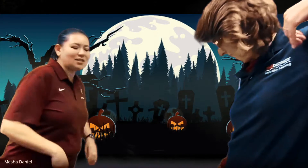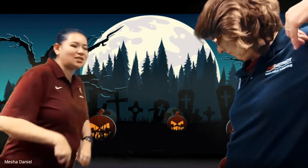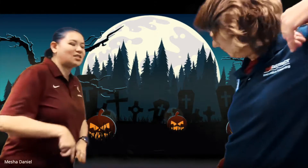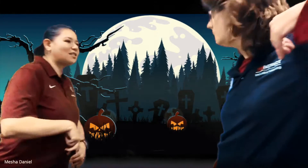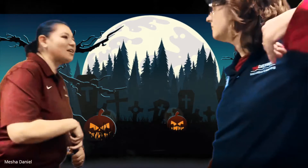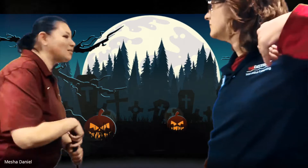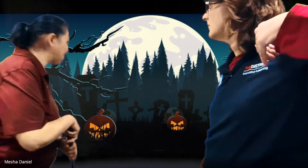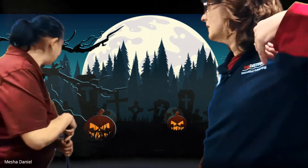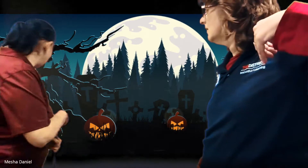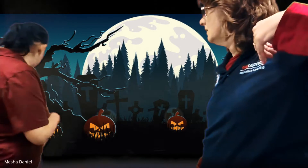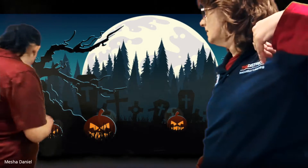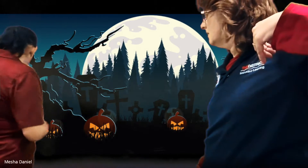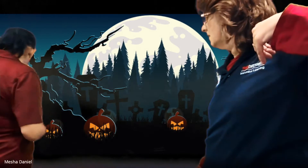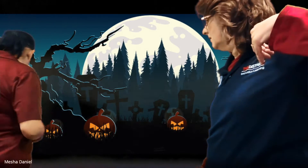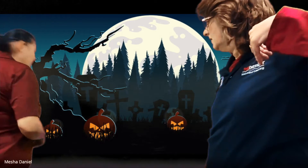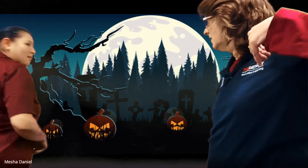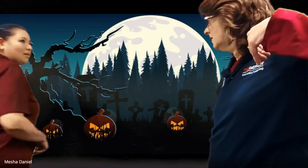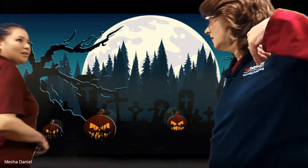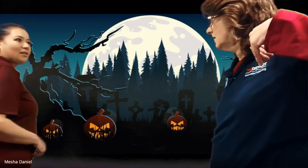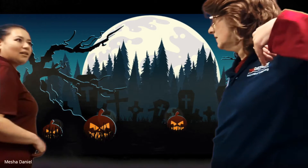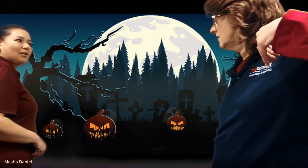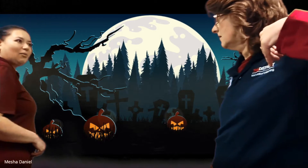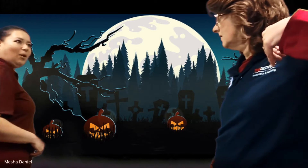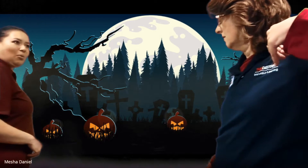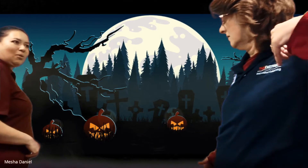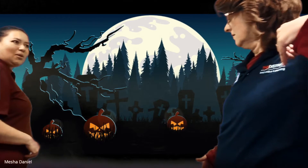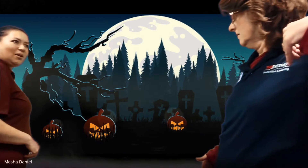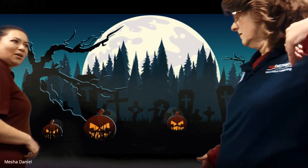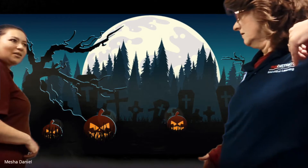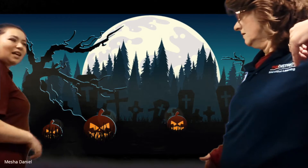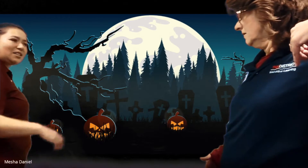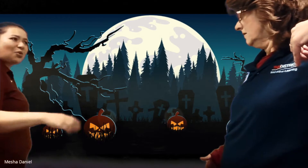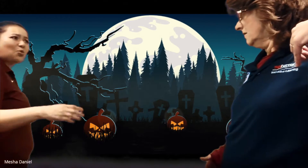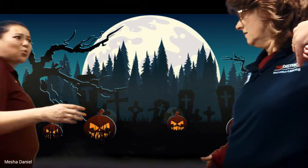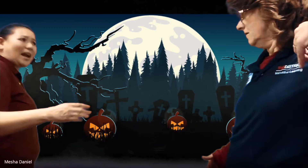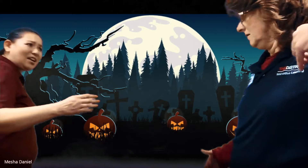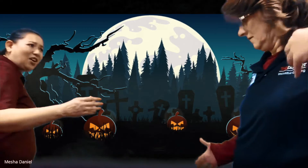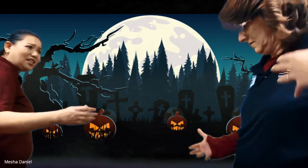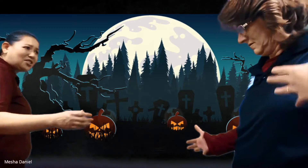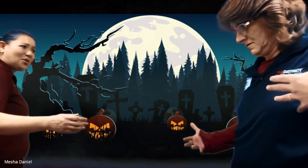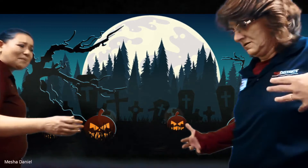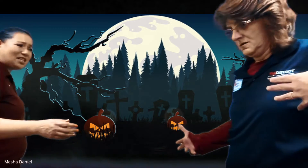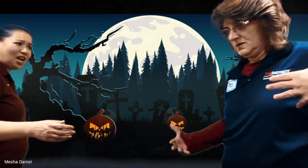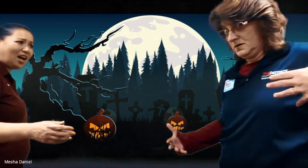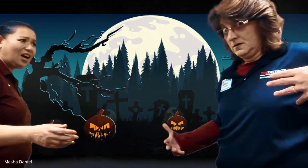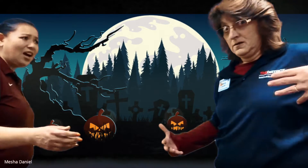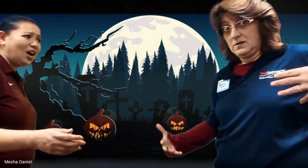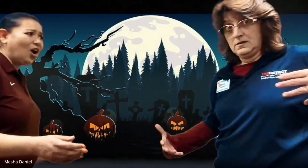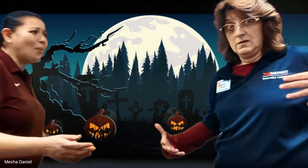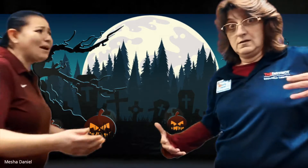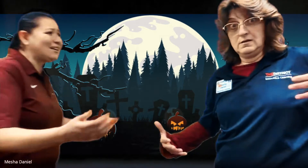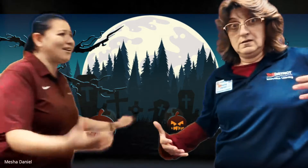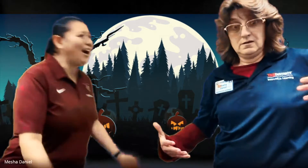It's just, there's lots to do. Oh, that's a great costume, Misha. Oh my